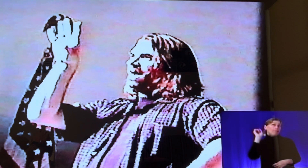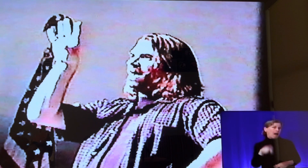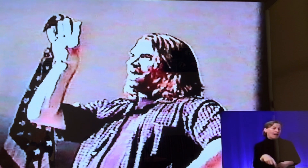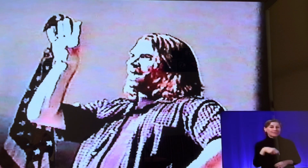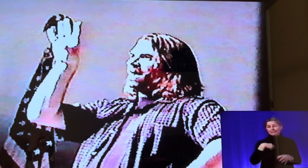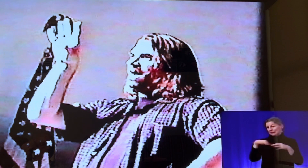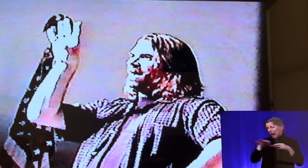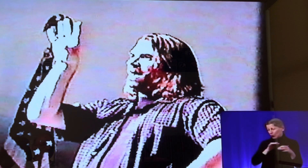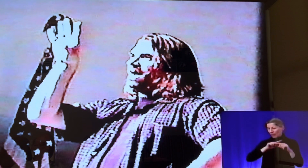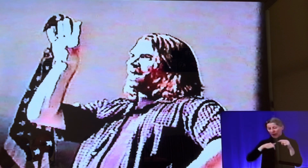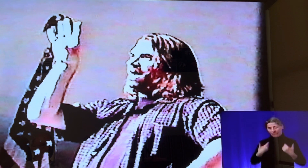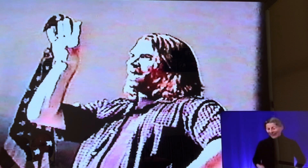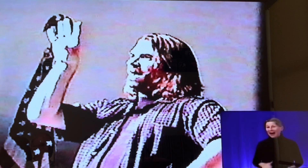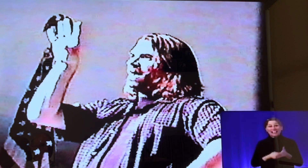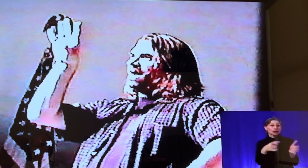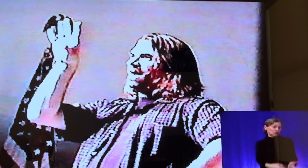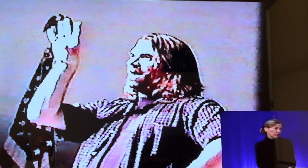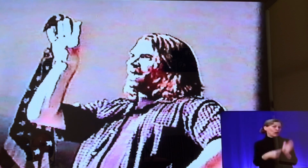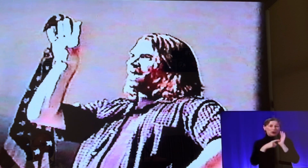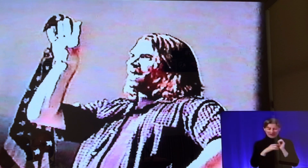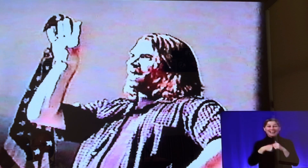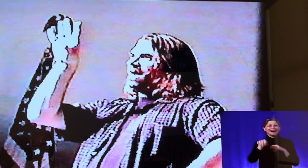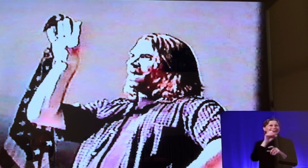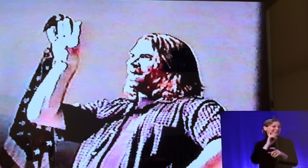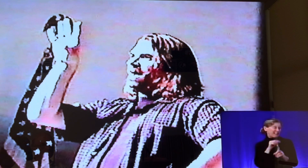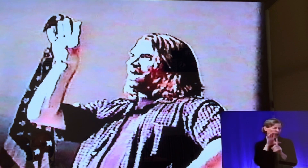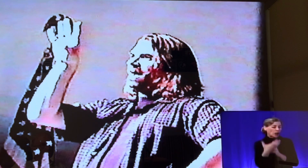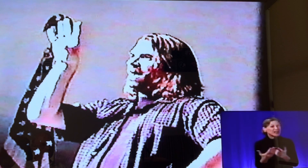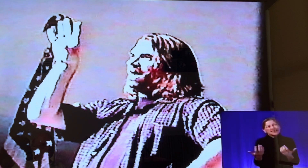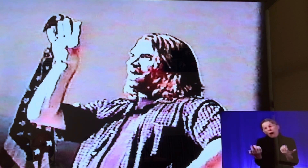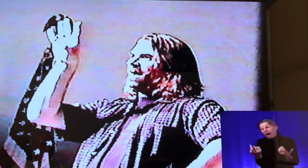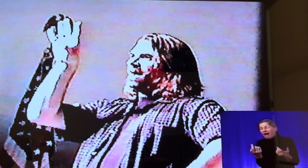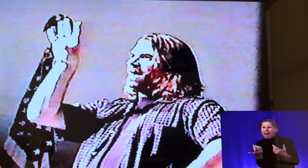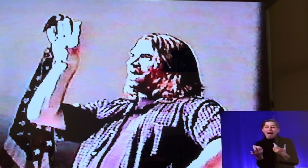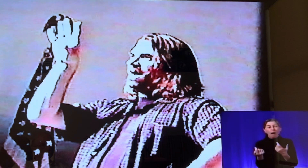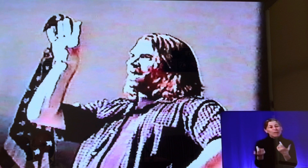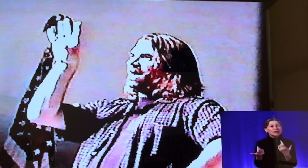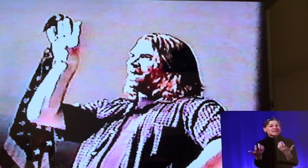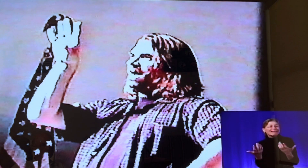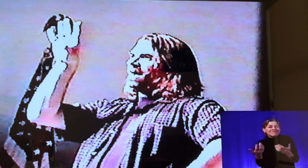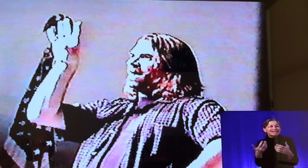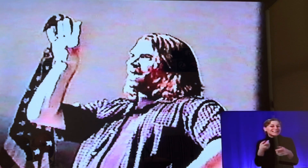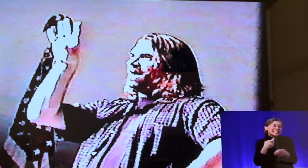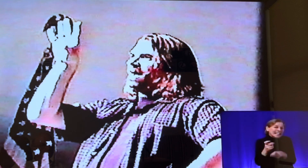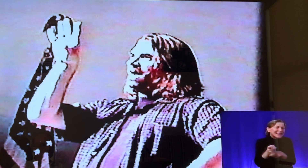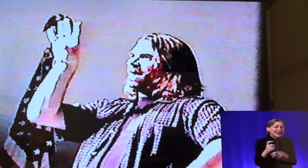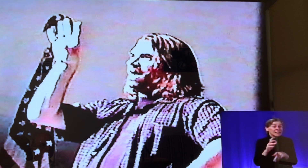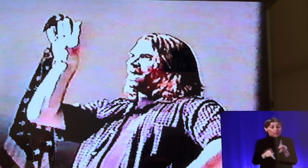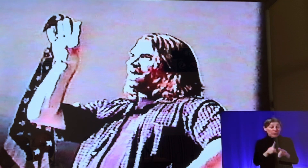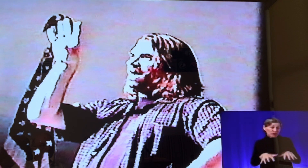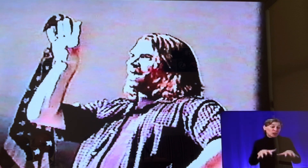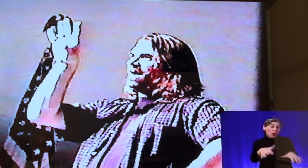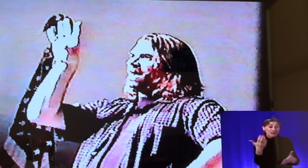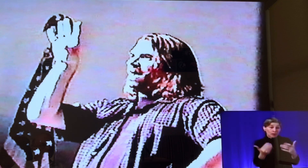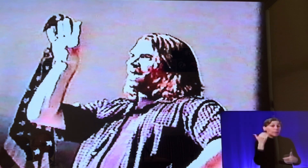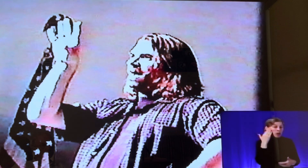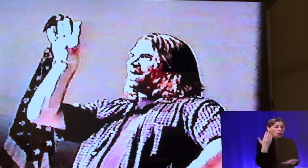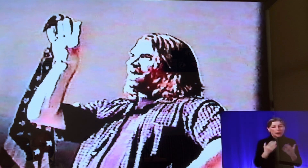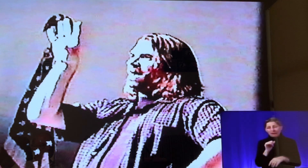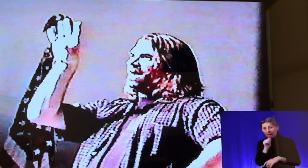because that's a prerequisite in deaf culture. So he's almost kind of kidding. Maybe the people in the audience know that, maybe not. but he's kind of